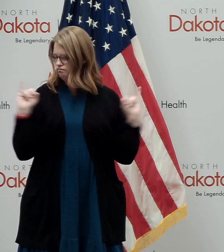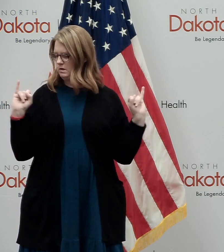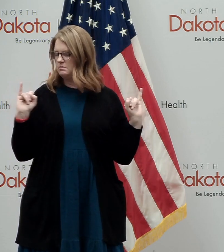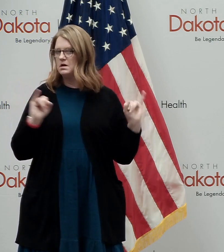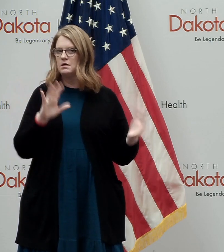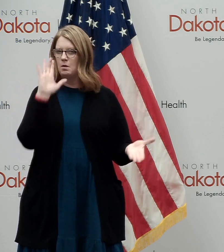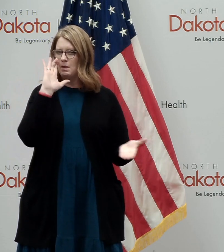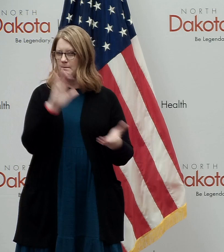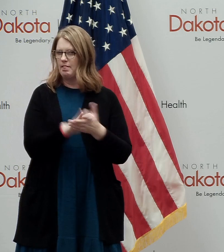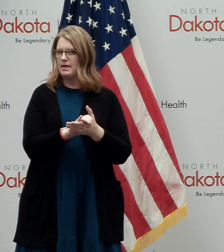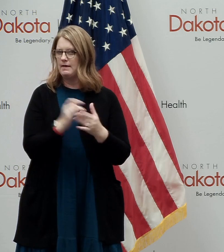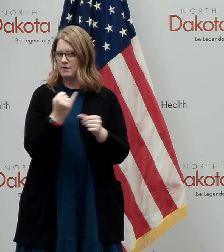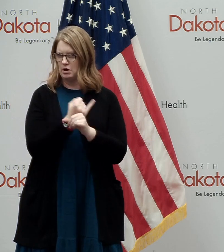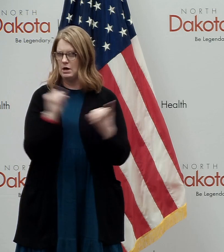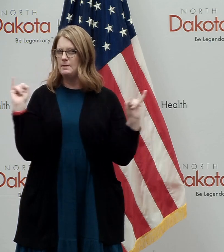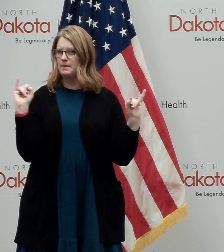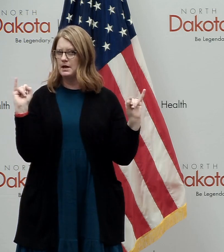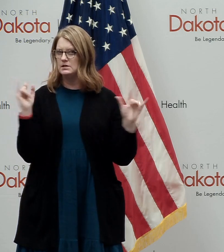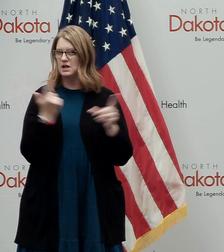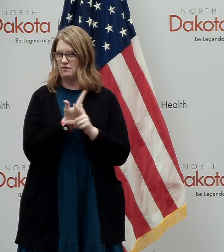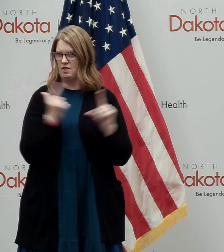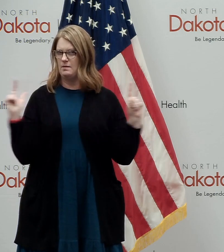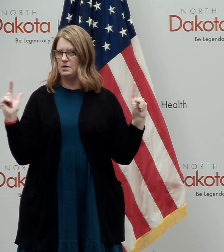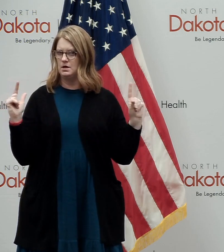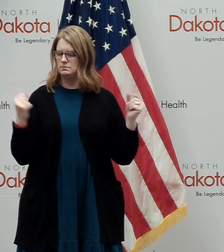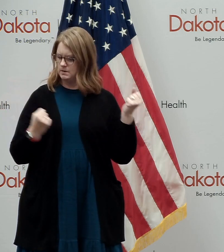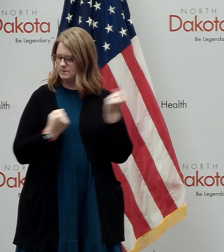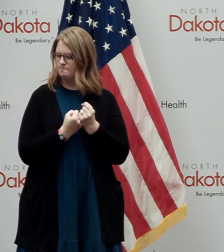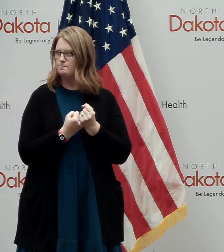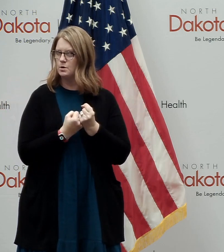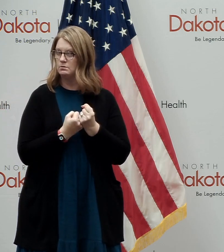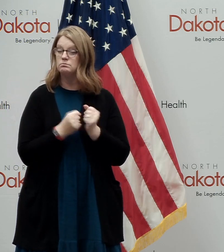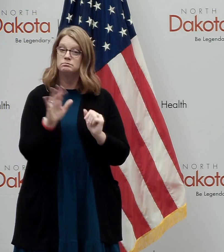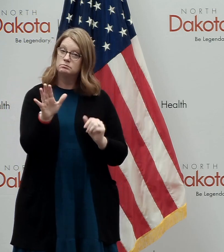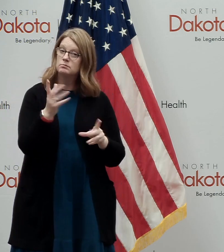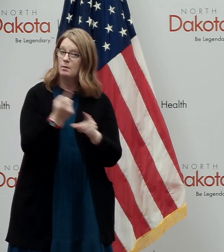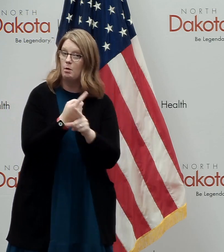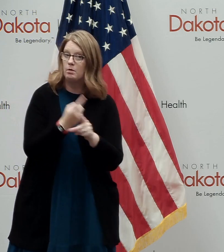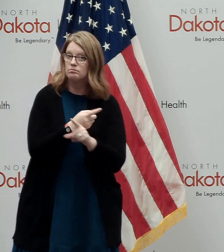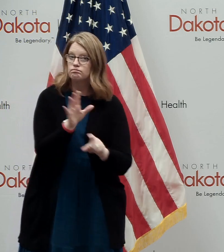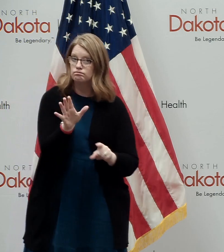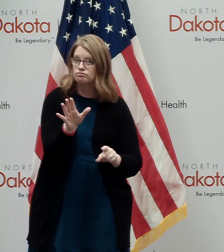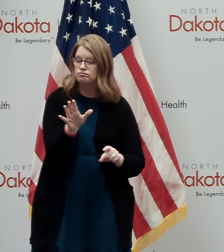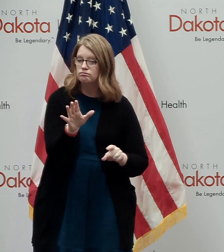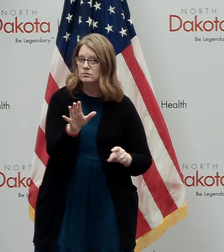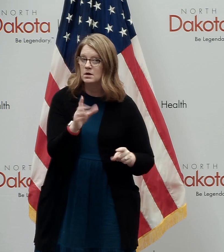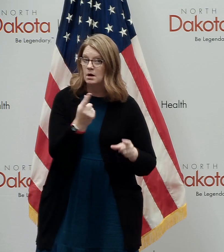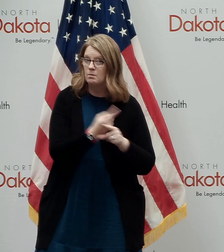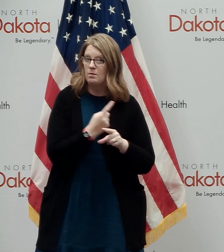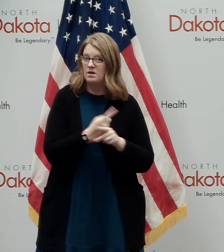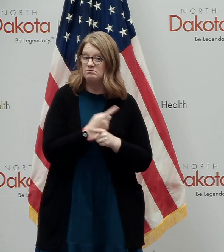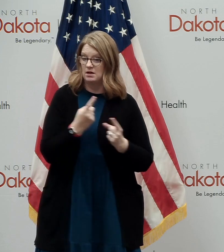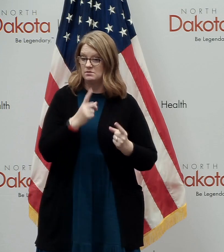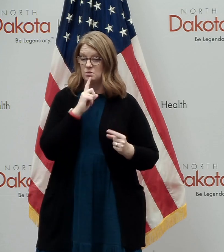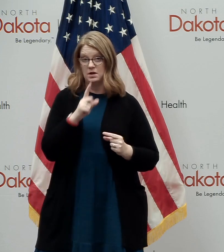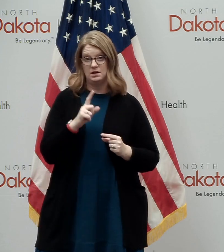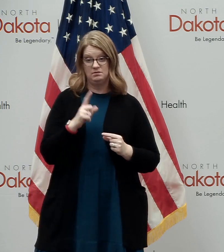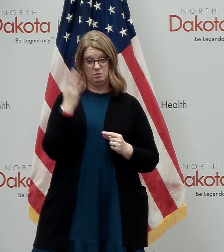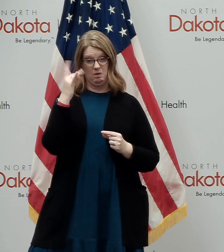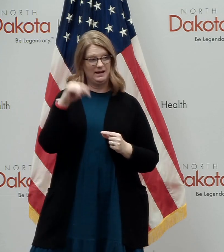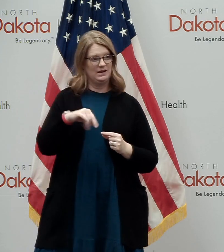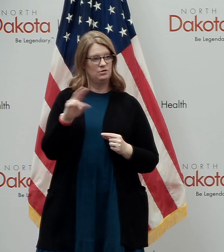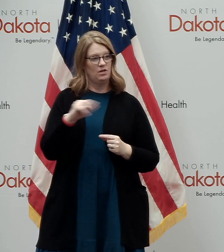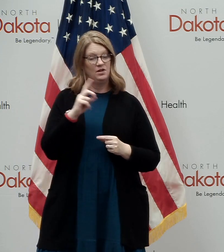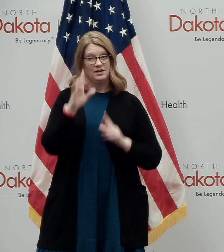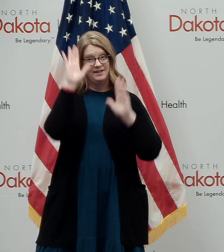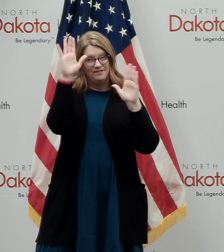our independence and our liberties, and that's appropriate. It's one of the things that makes North Dakota fantastic and great. But